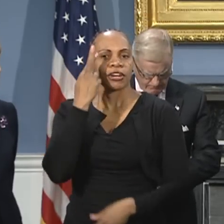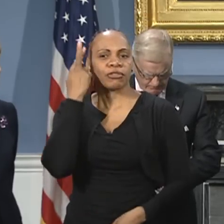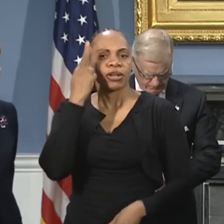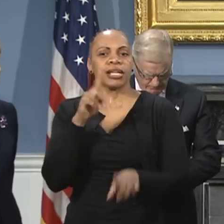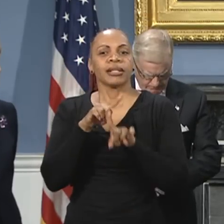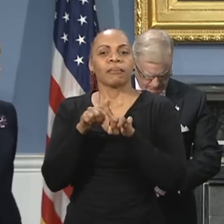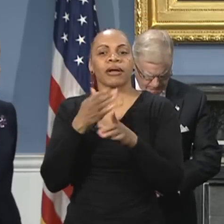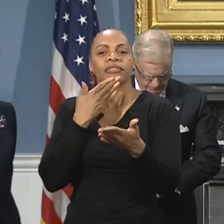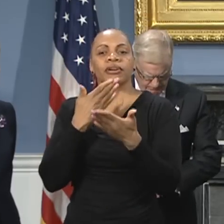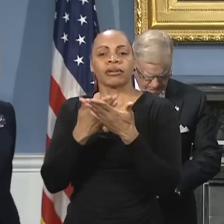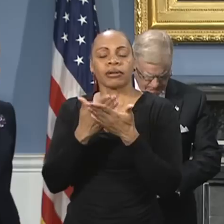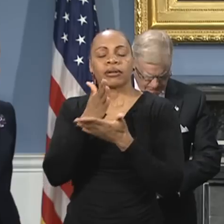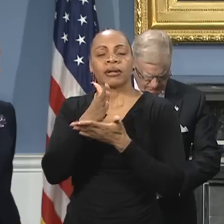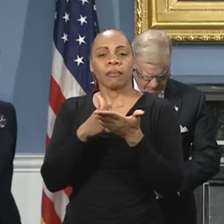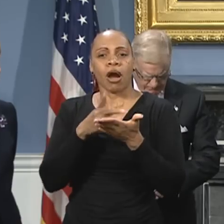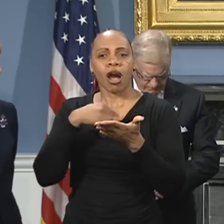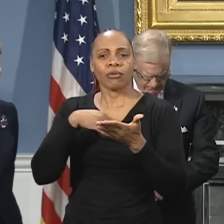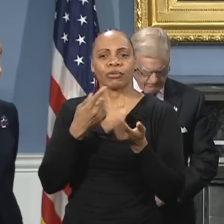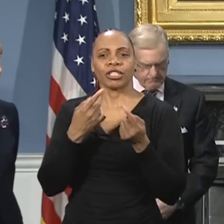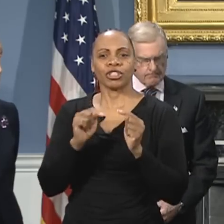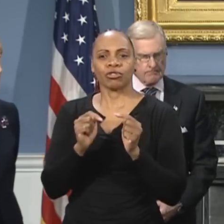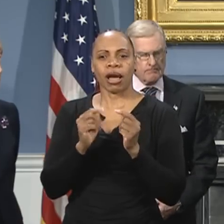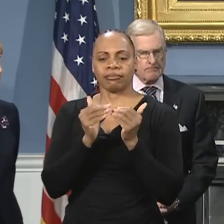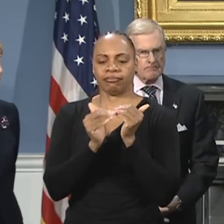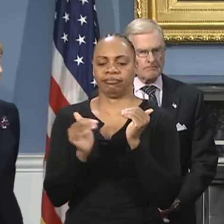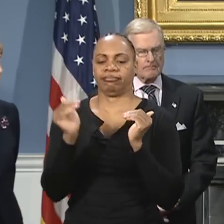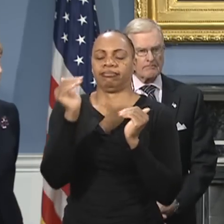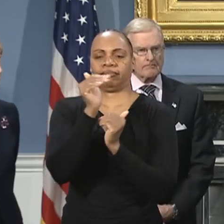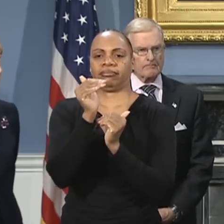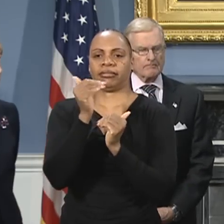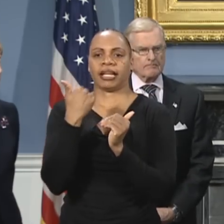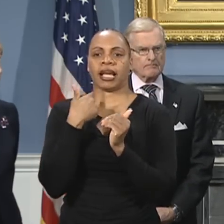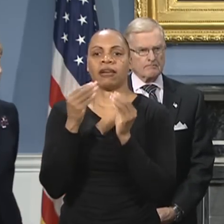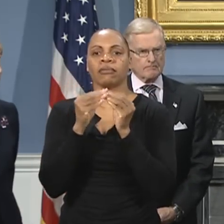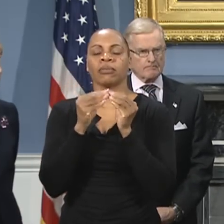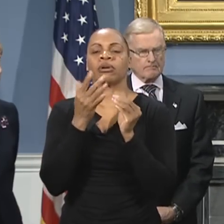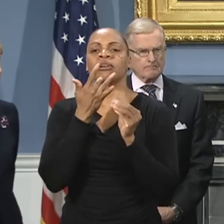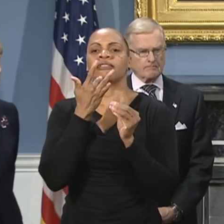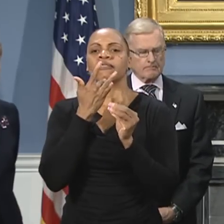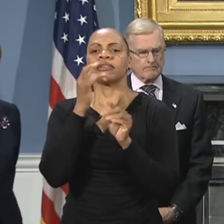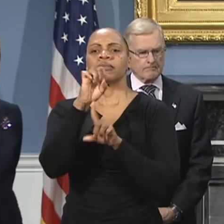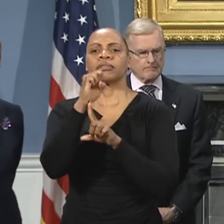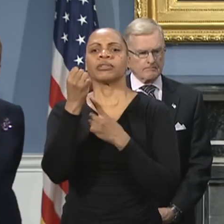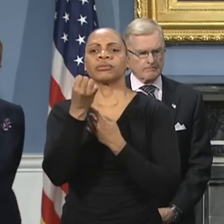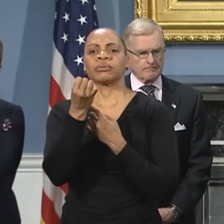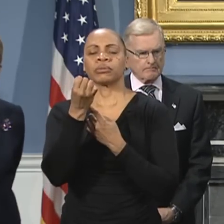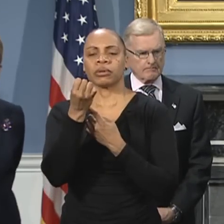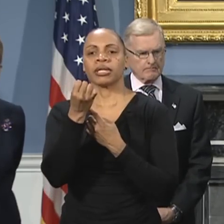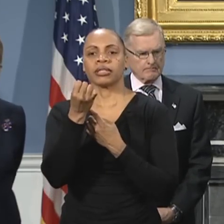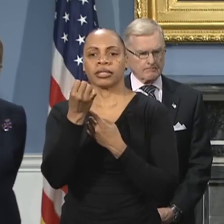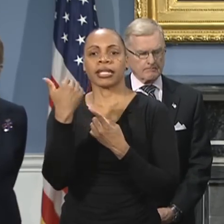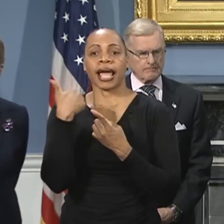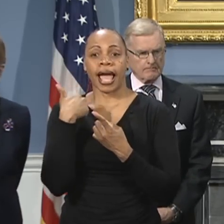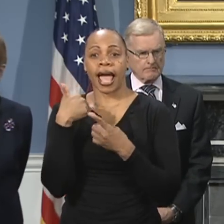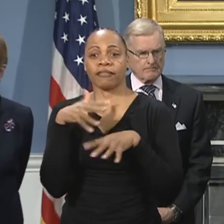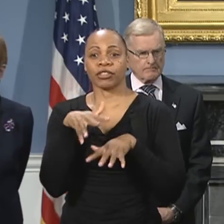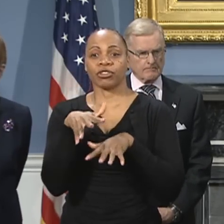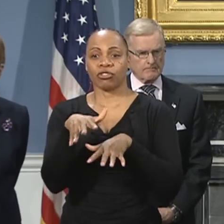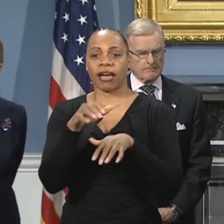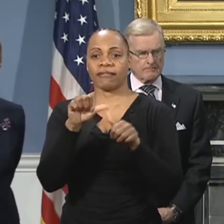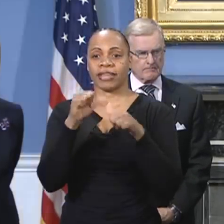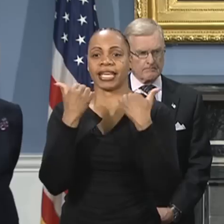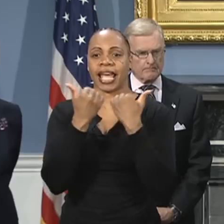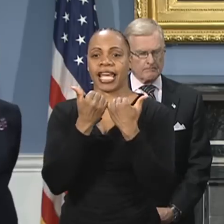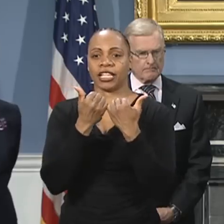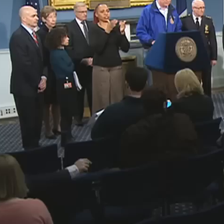a lot of those root causes this time. And again, we have a more favorable circumstance in which to have traffic agents out there.